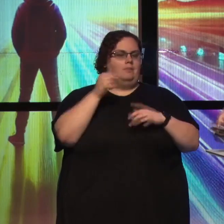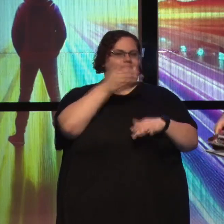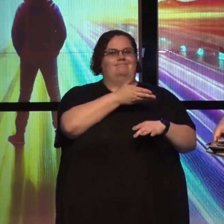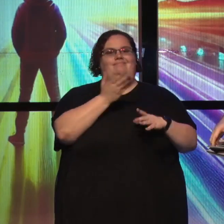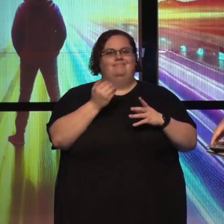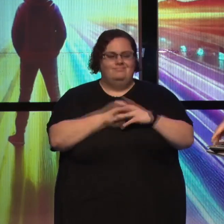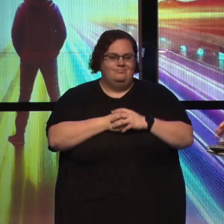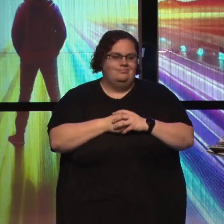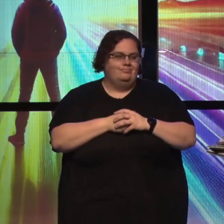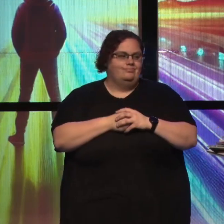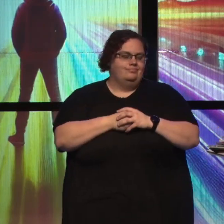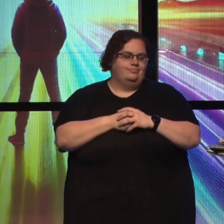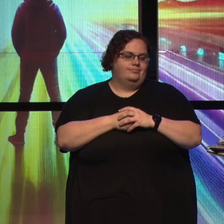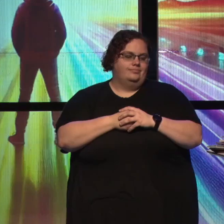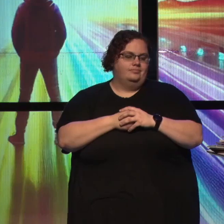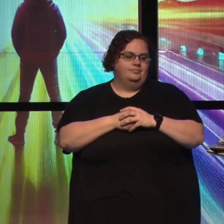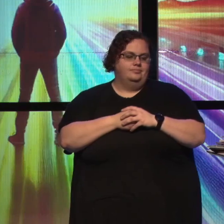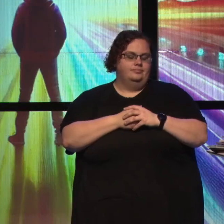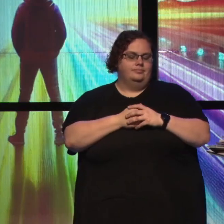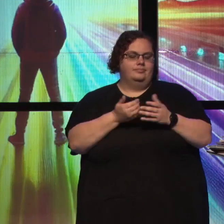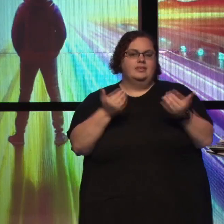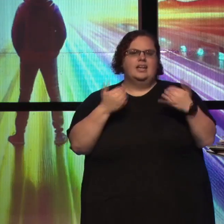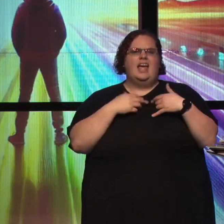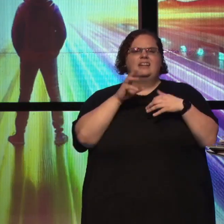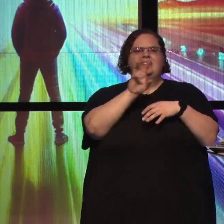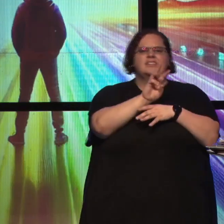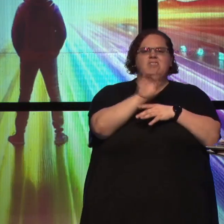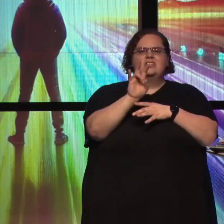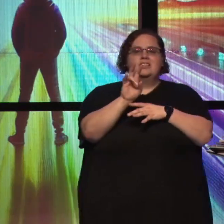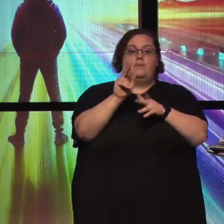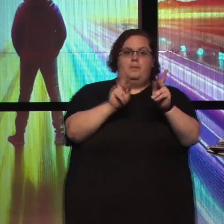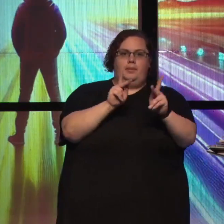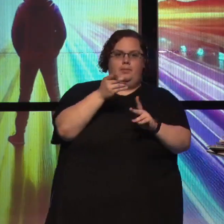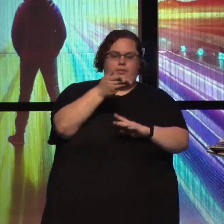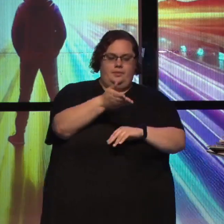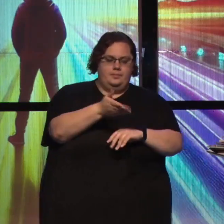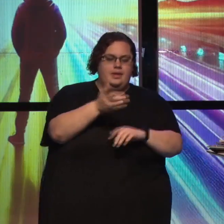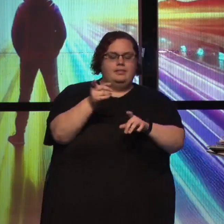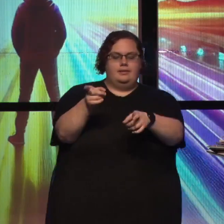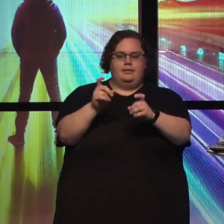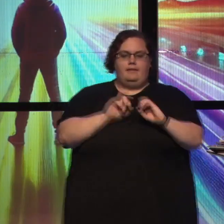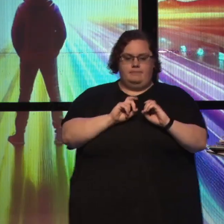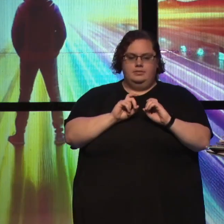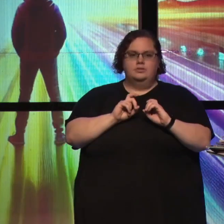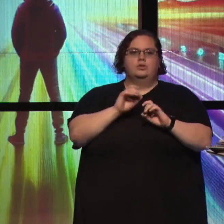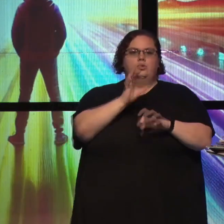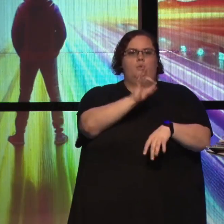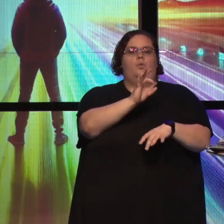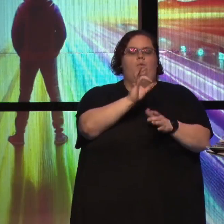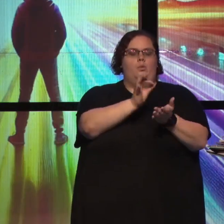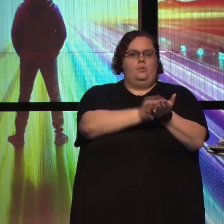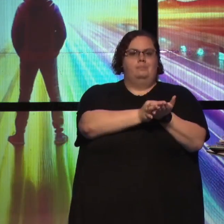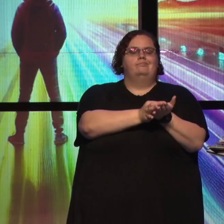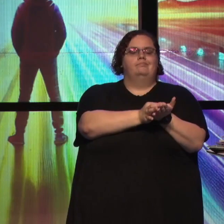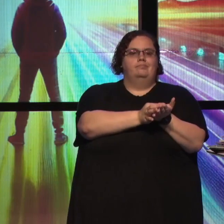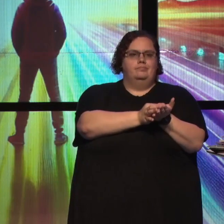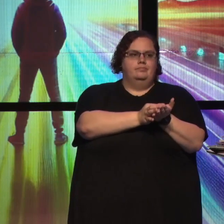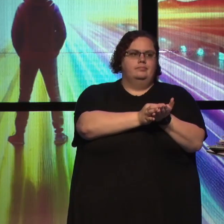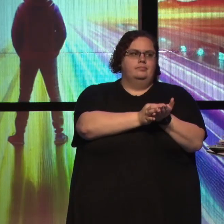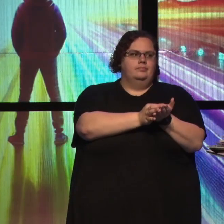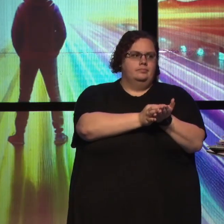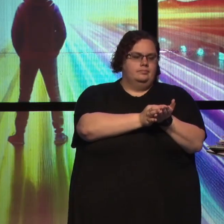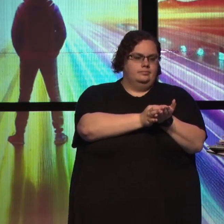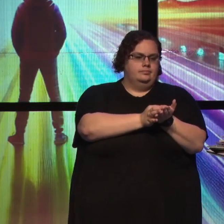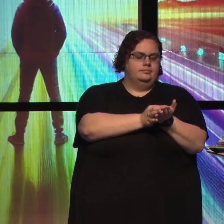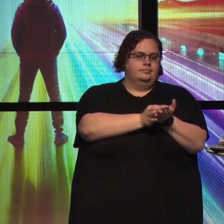is. So they had 6 or 7 folks there, and they gave us this coin, and I've never